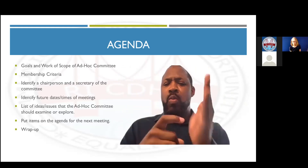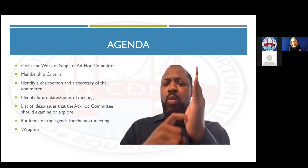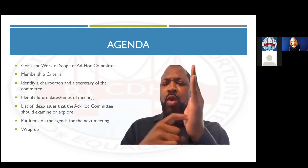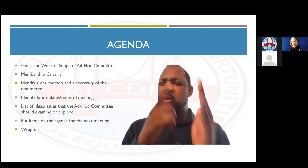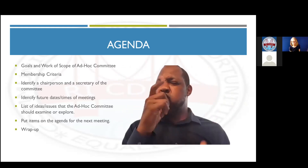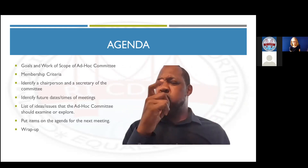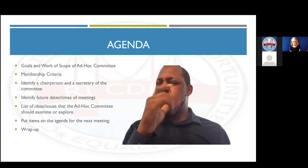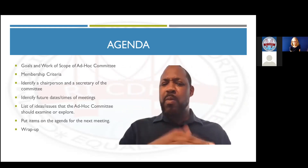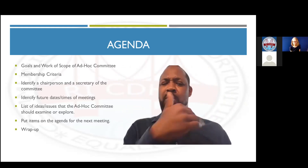that is.